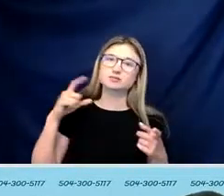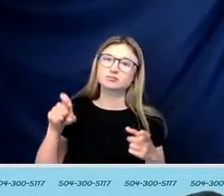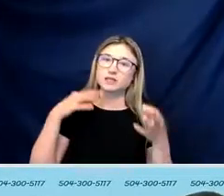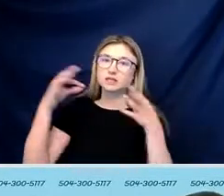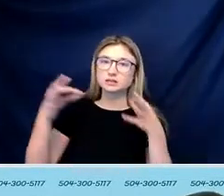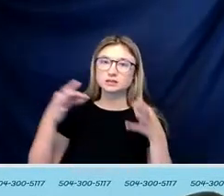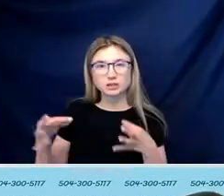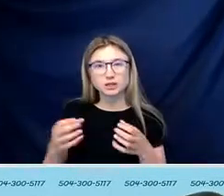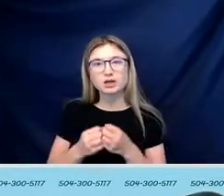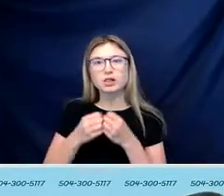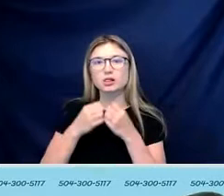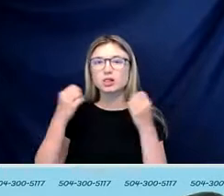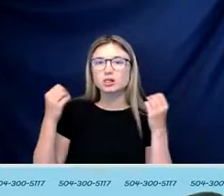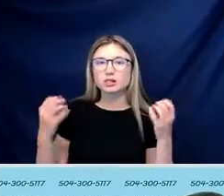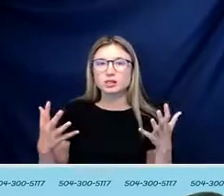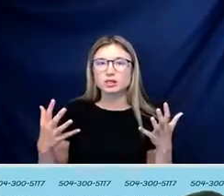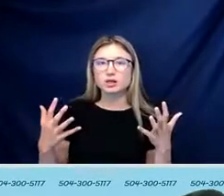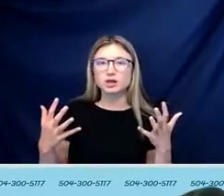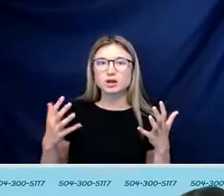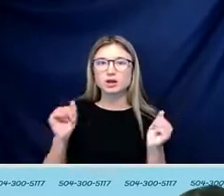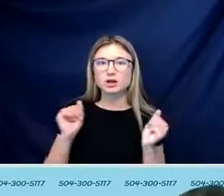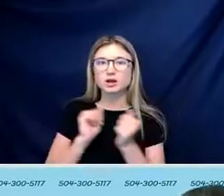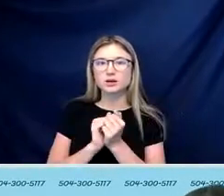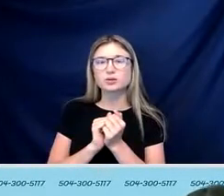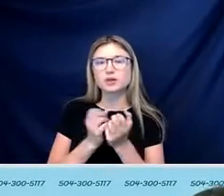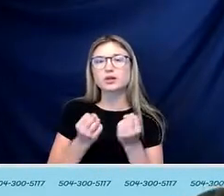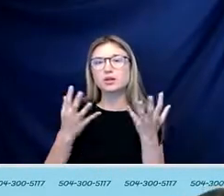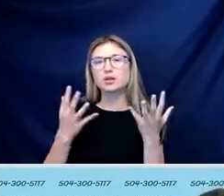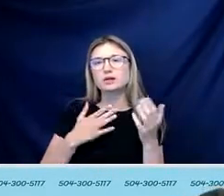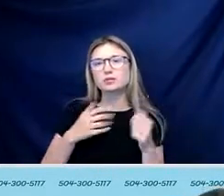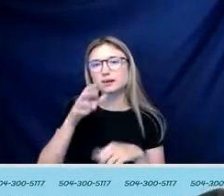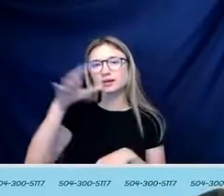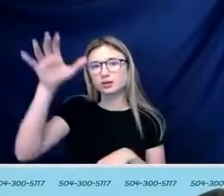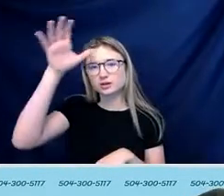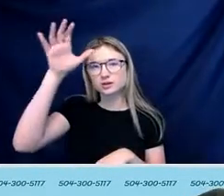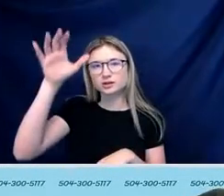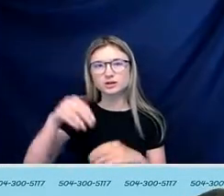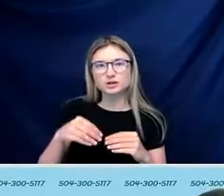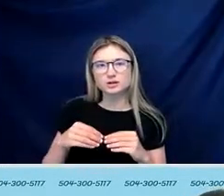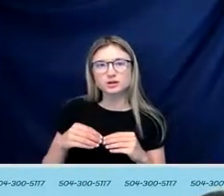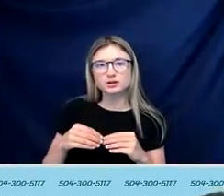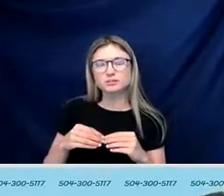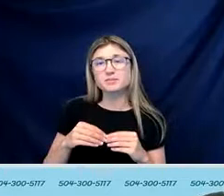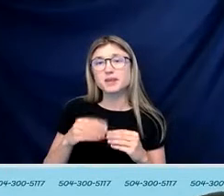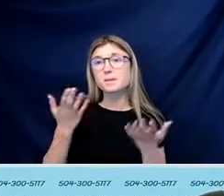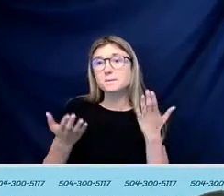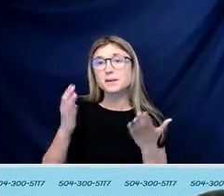that, I guess, in my interaction with a lot of the parents. Maybe that would be a good opportunity to bring